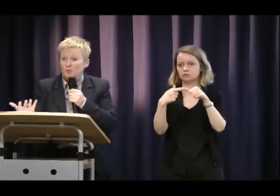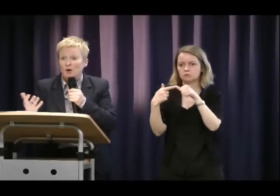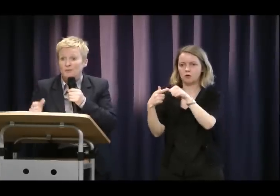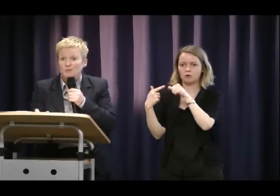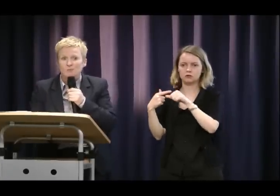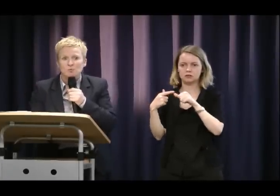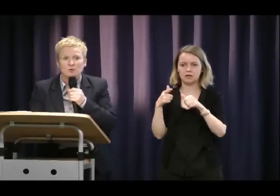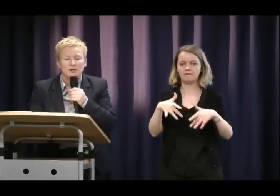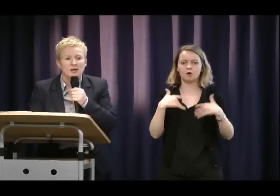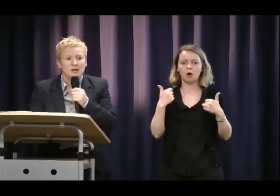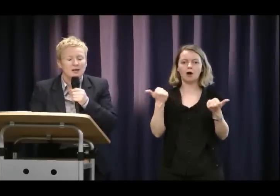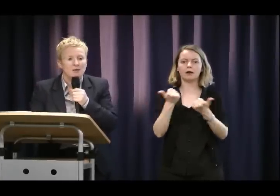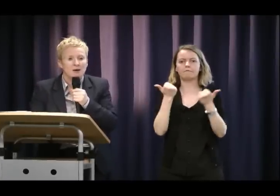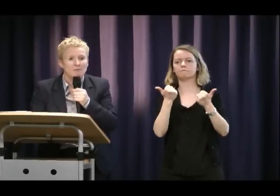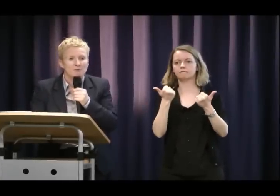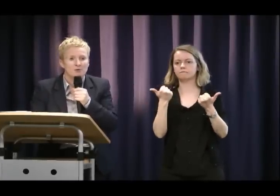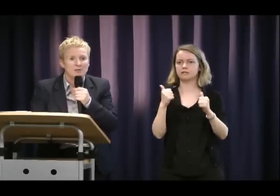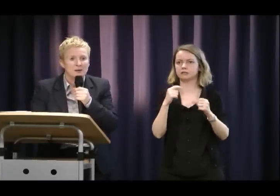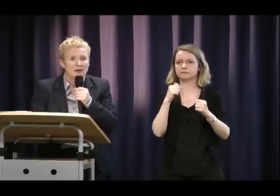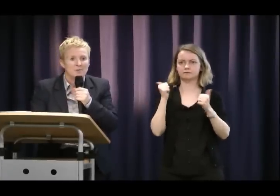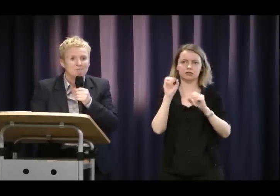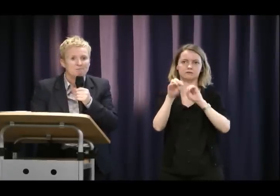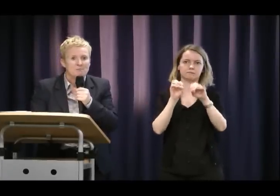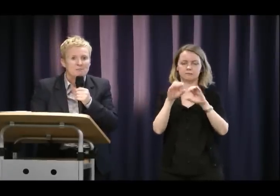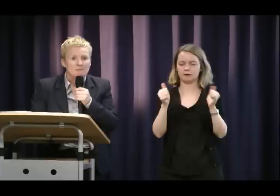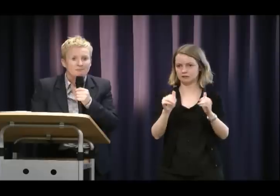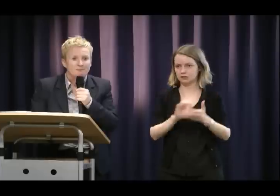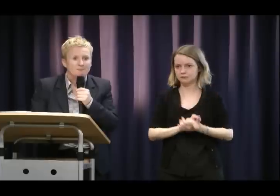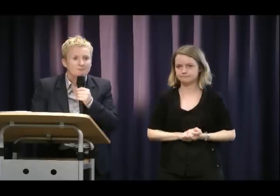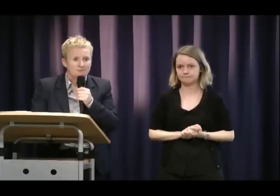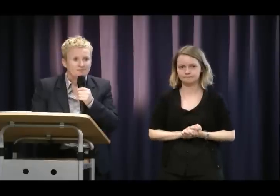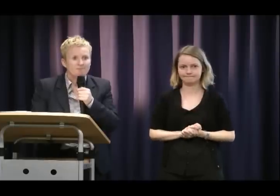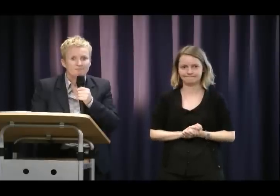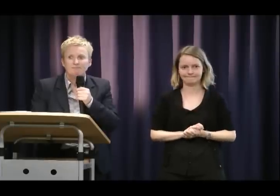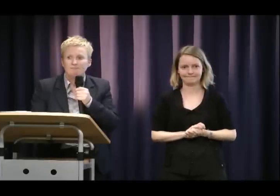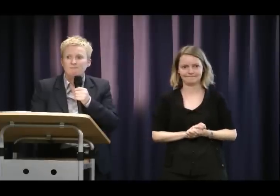you know, provide their input and feedback.